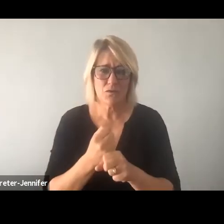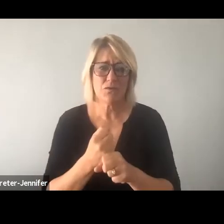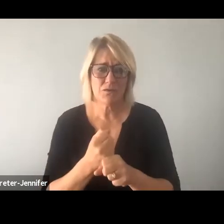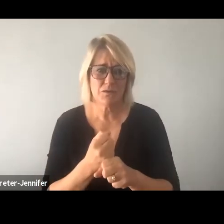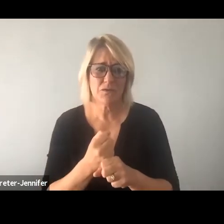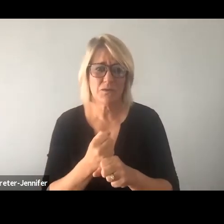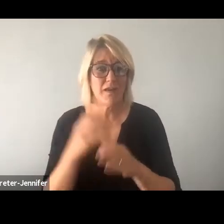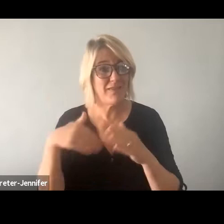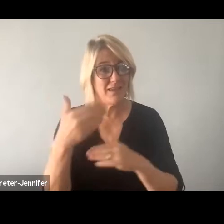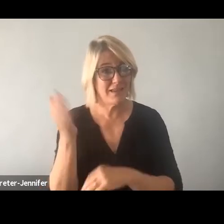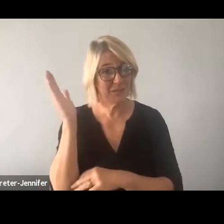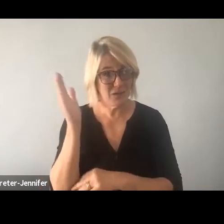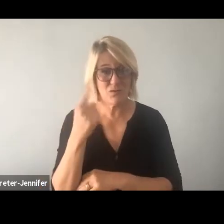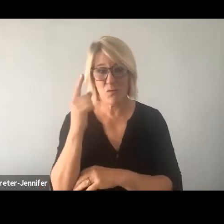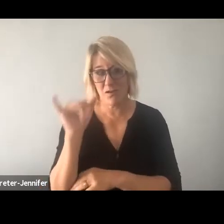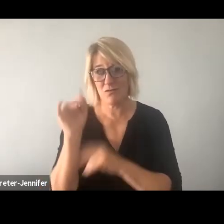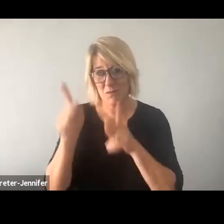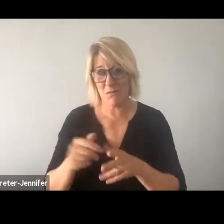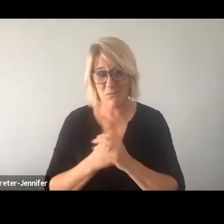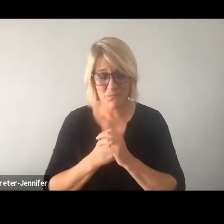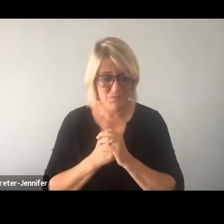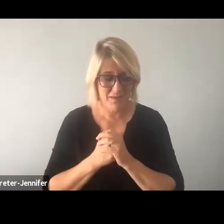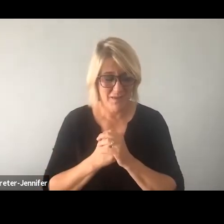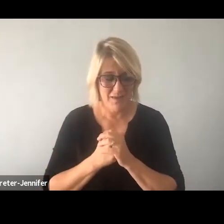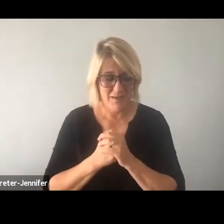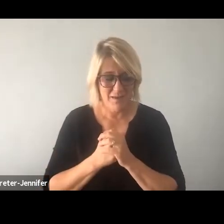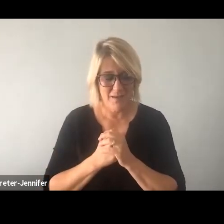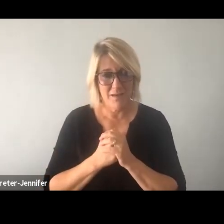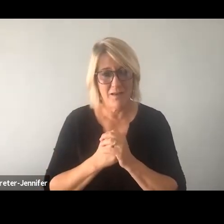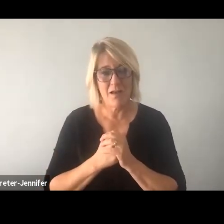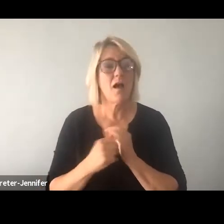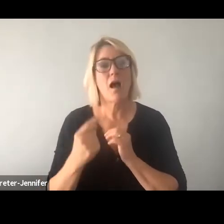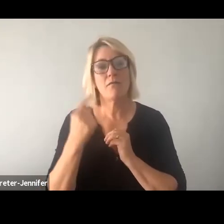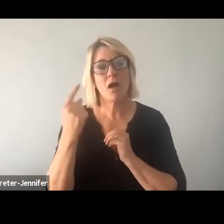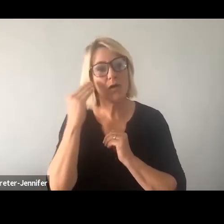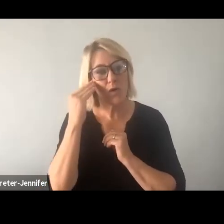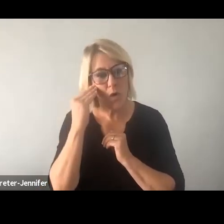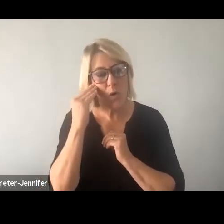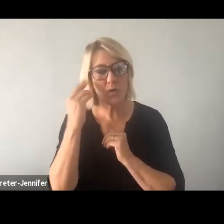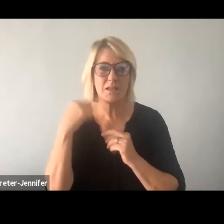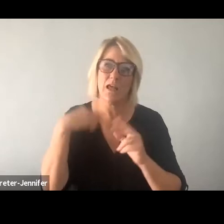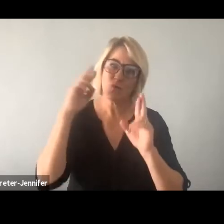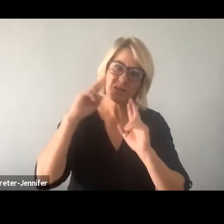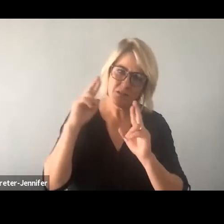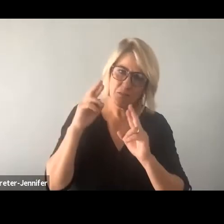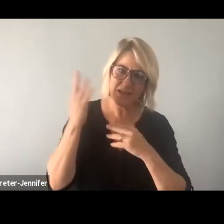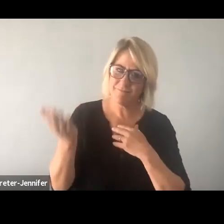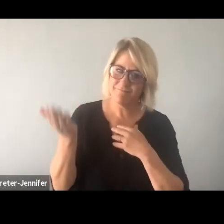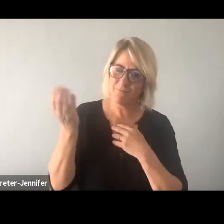our next speaker is one of them. So I've known and respected our speaker